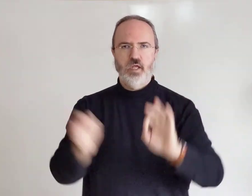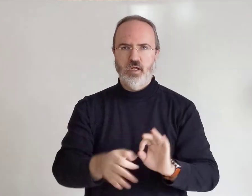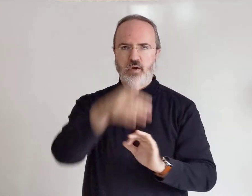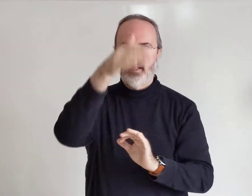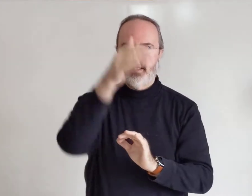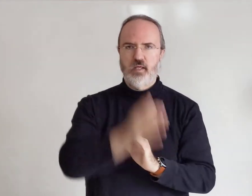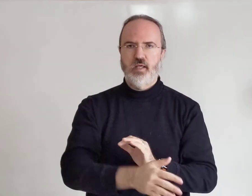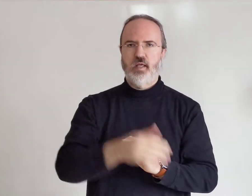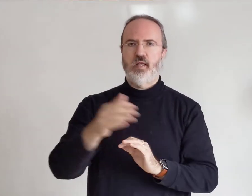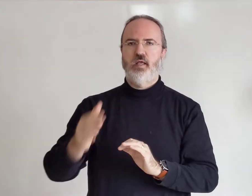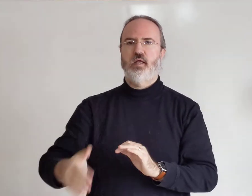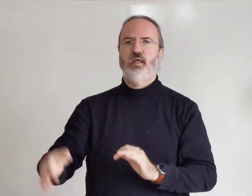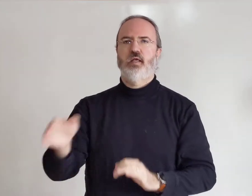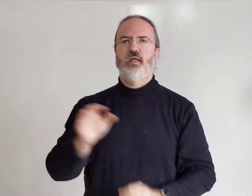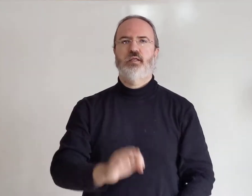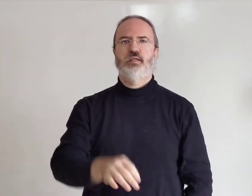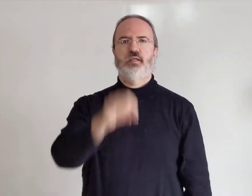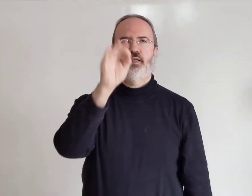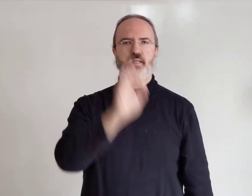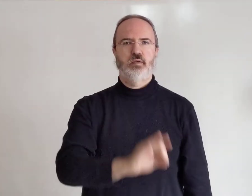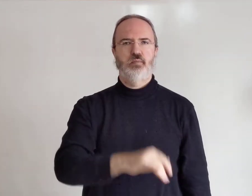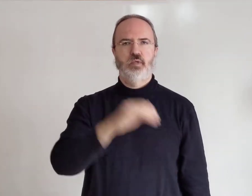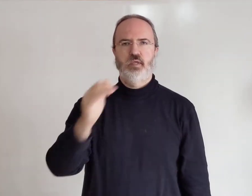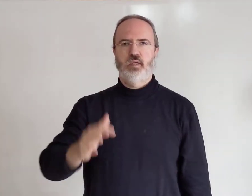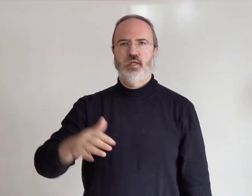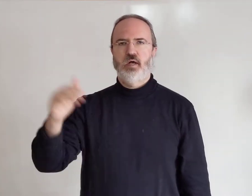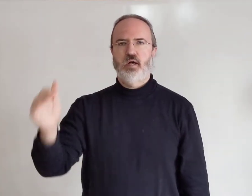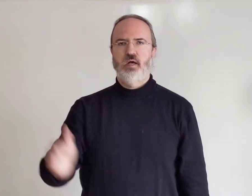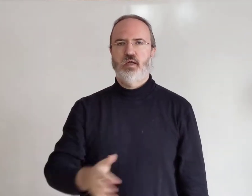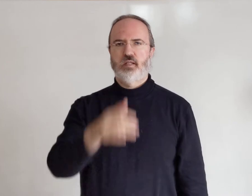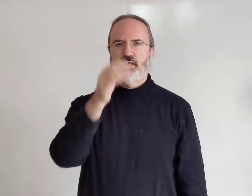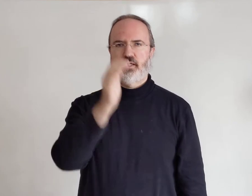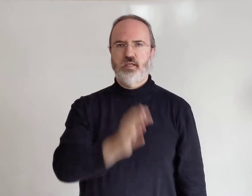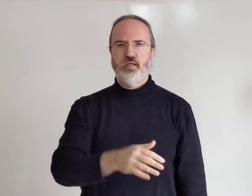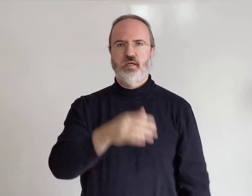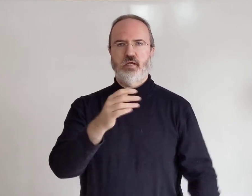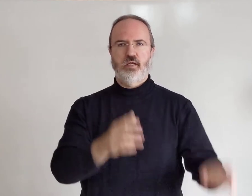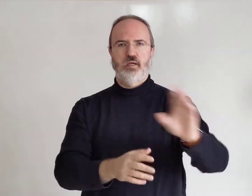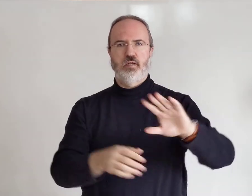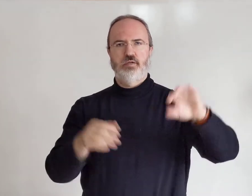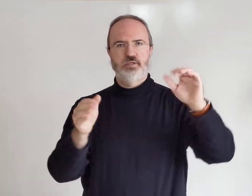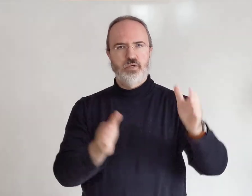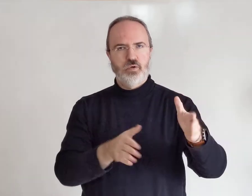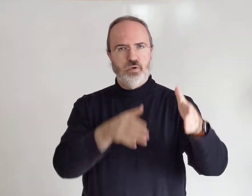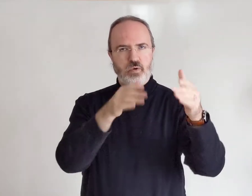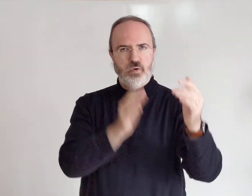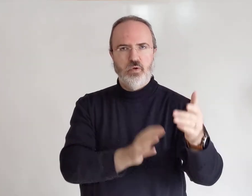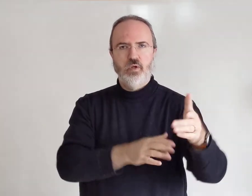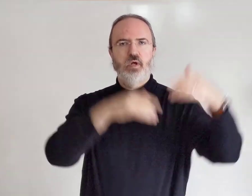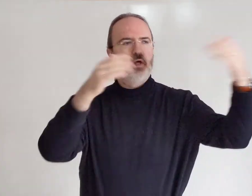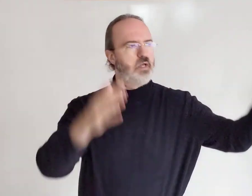Create in me a clean heart, O God.